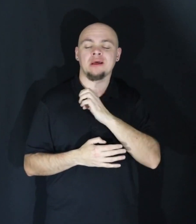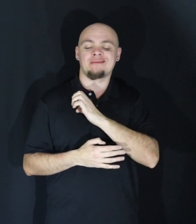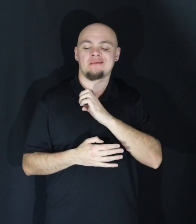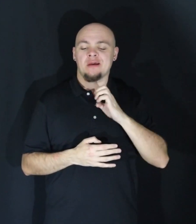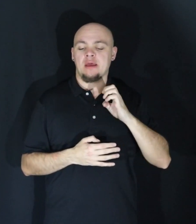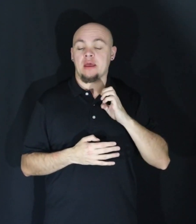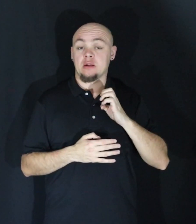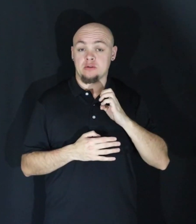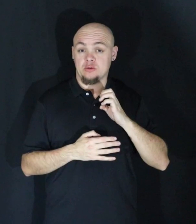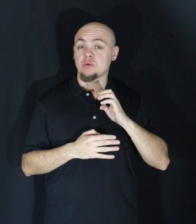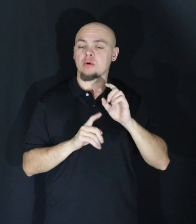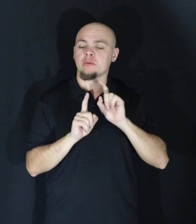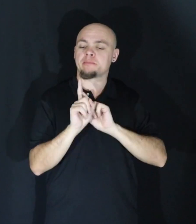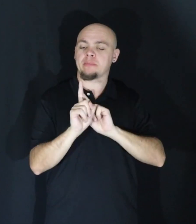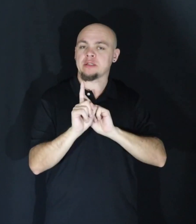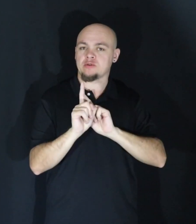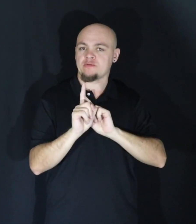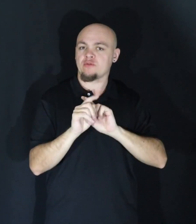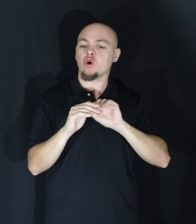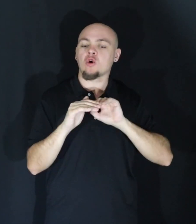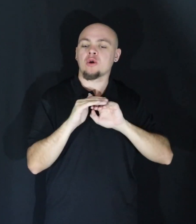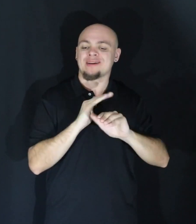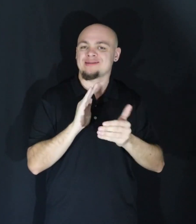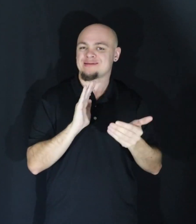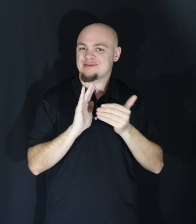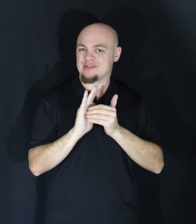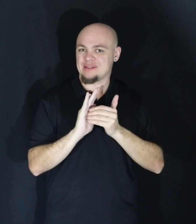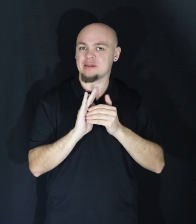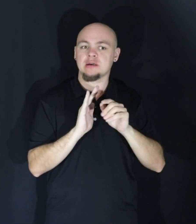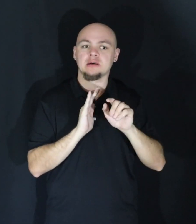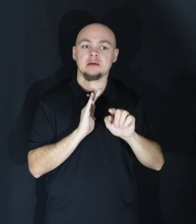for reentry, a program aide